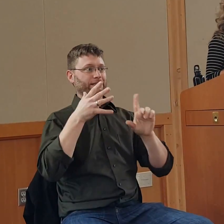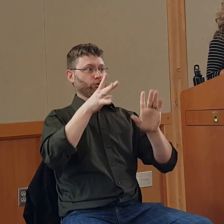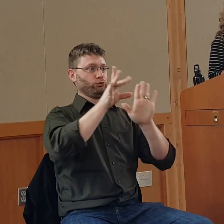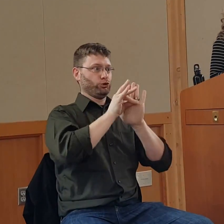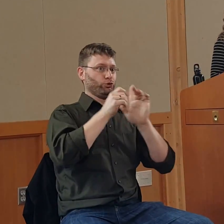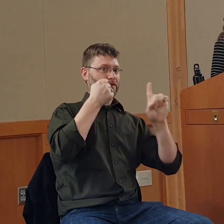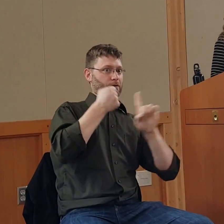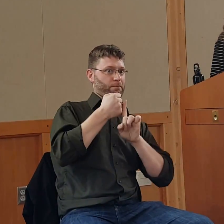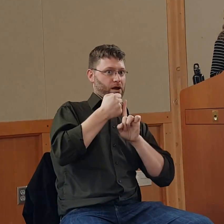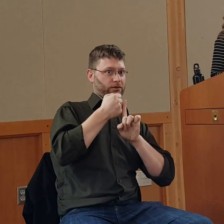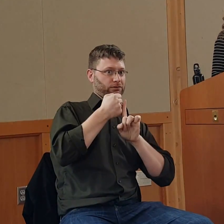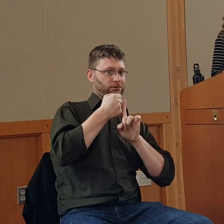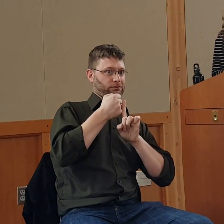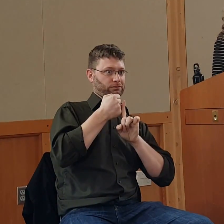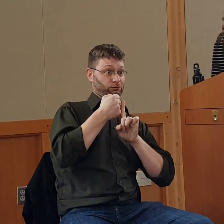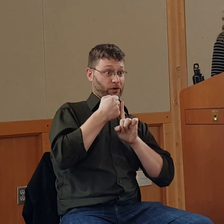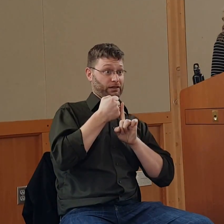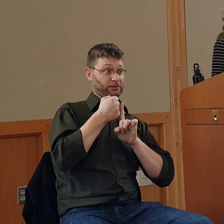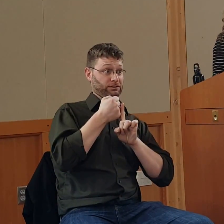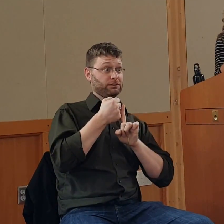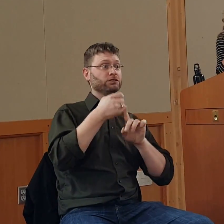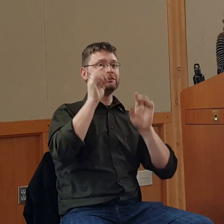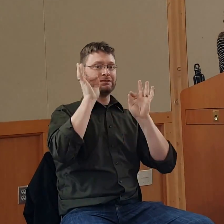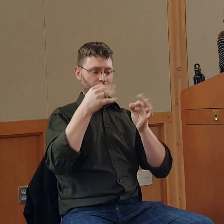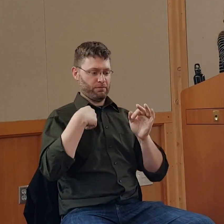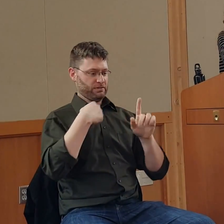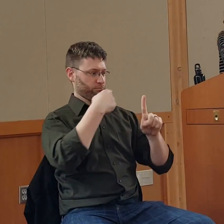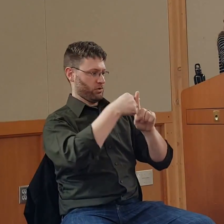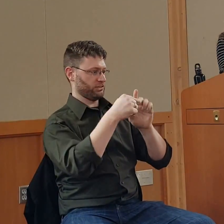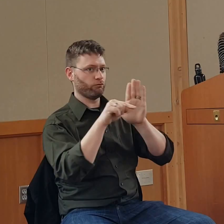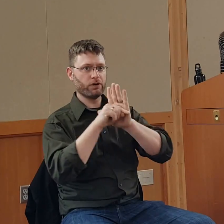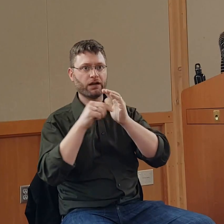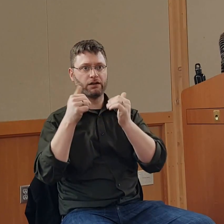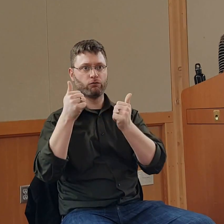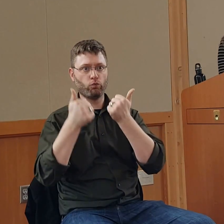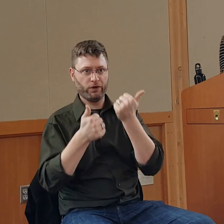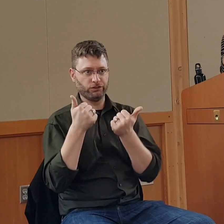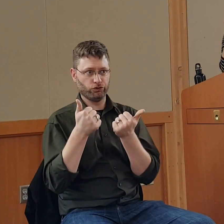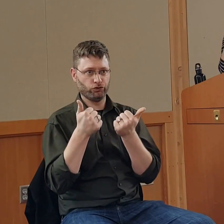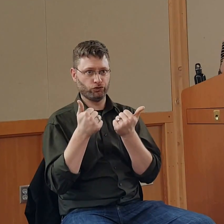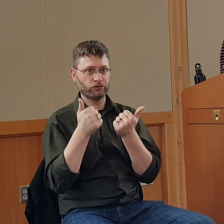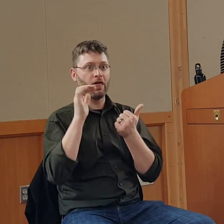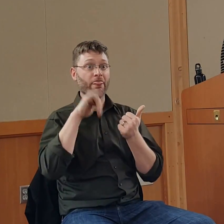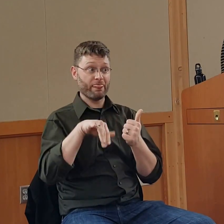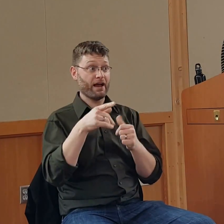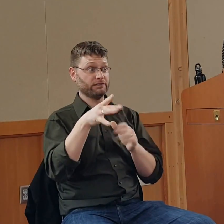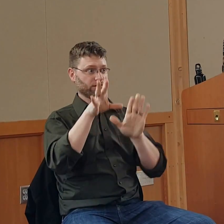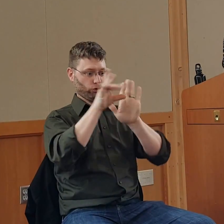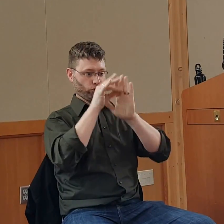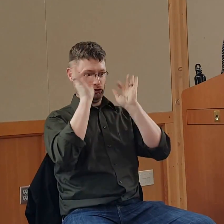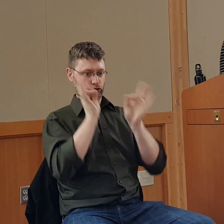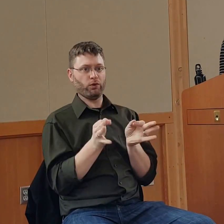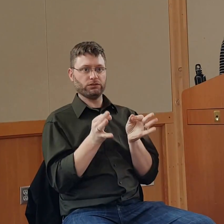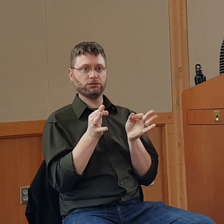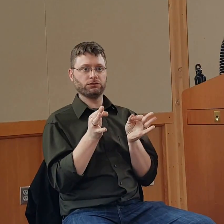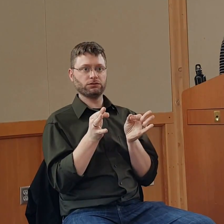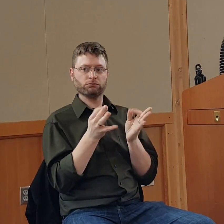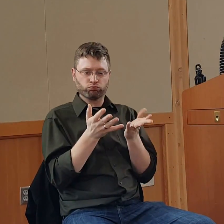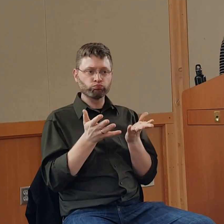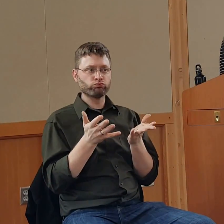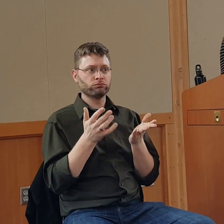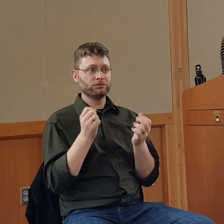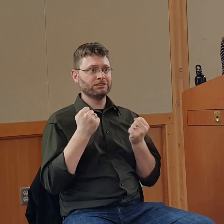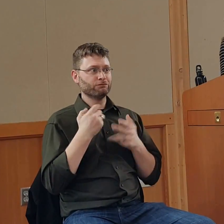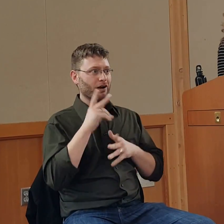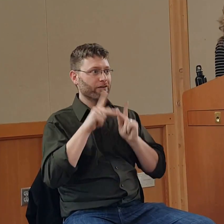choose only whether we want that difference to be negative or positive. And I think that is incredibly empowering and frightening for